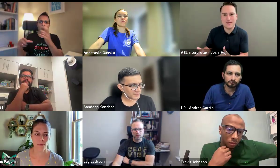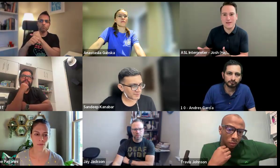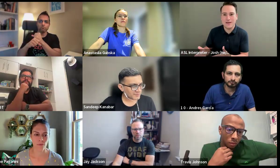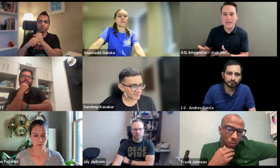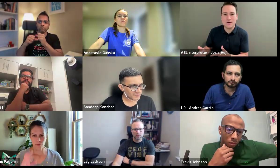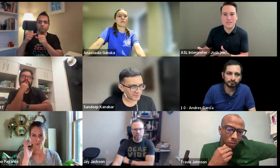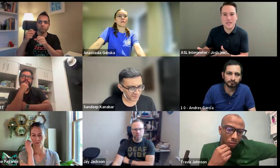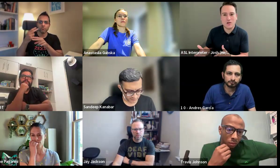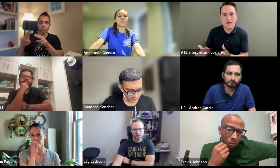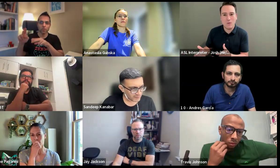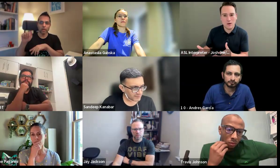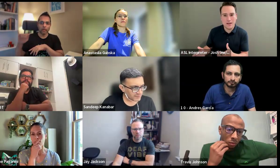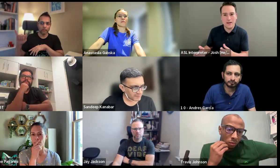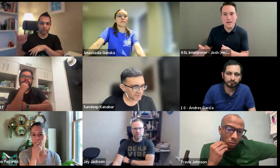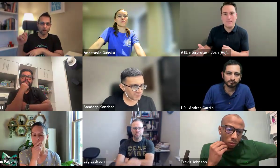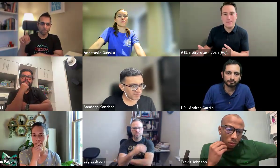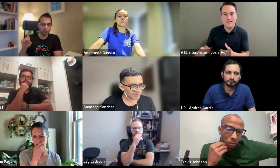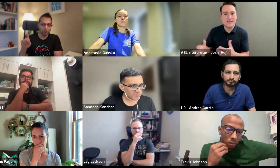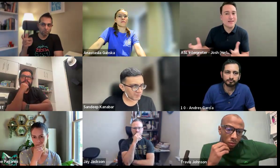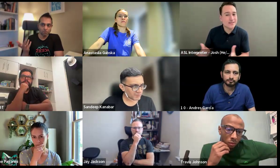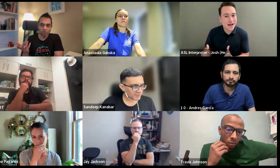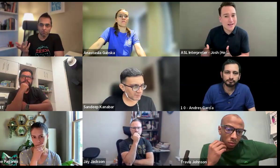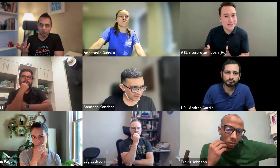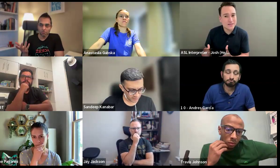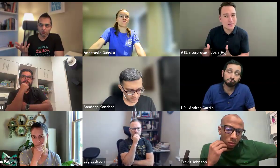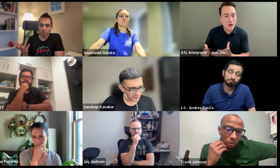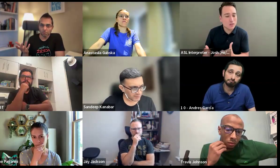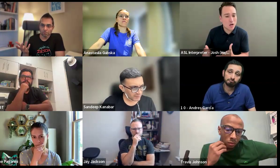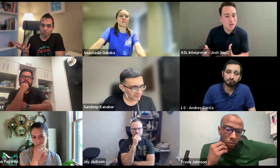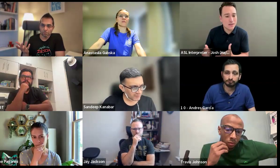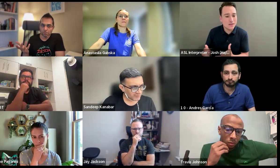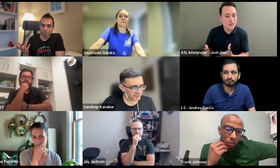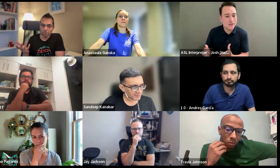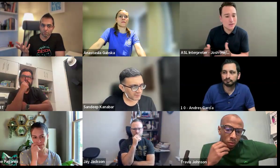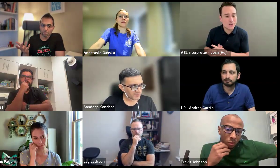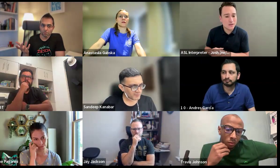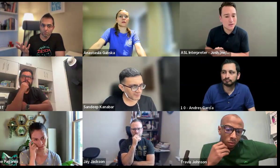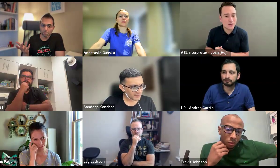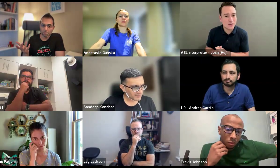something in particular that would maybe synthesize our document?